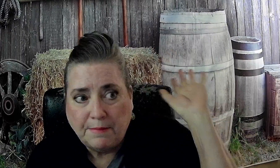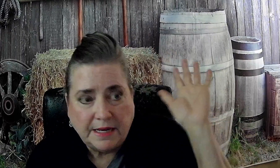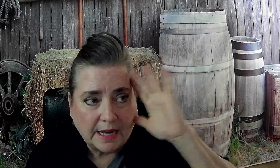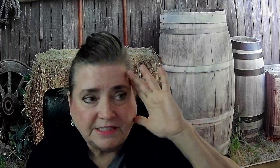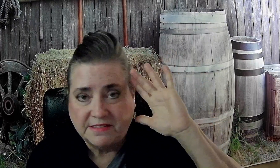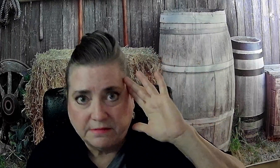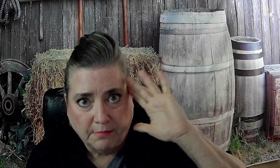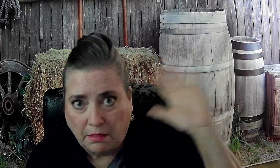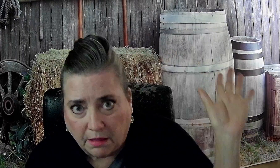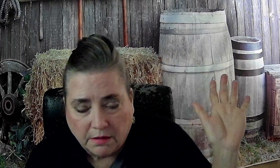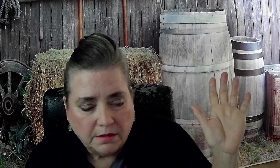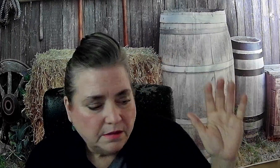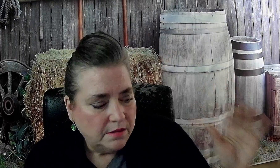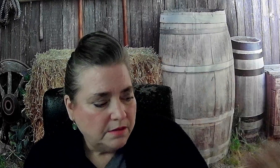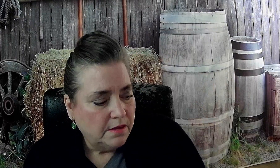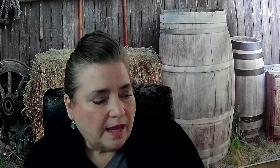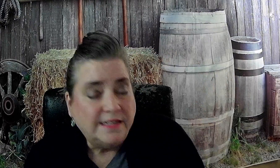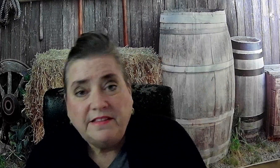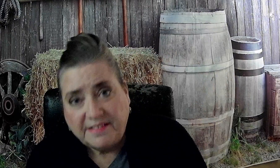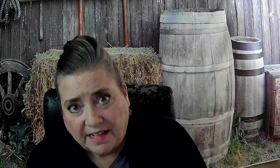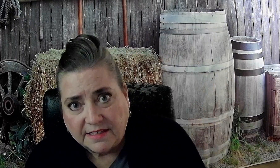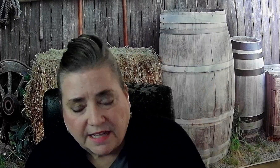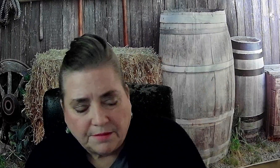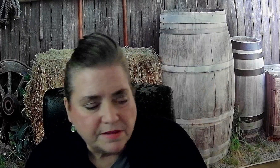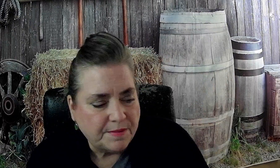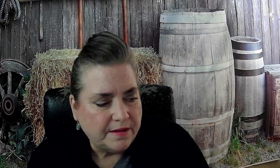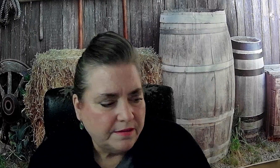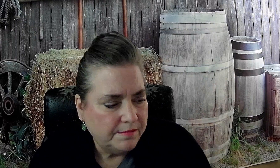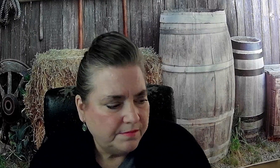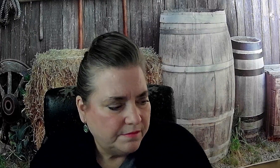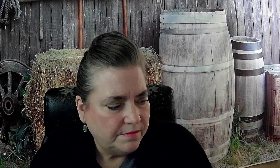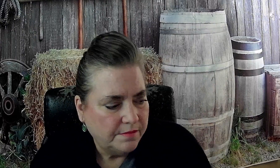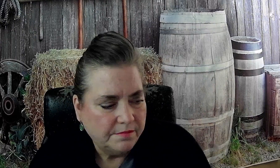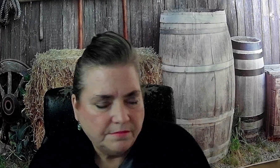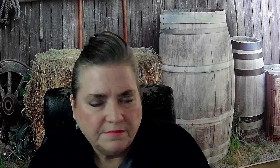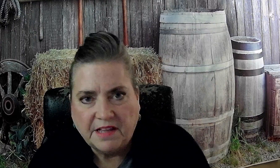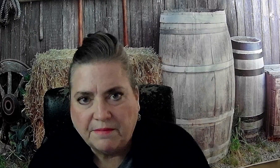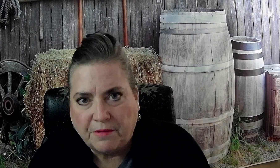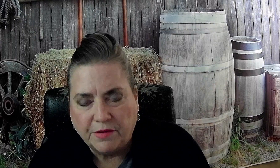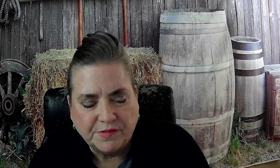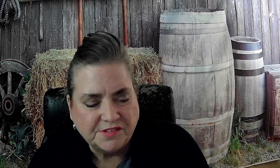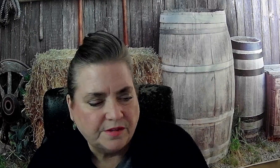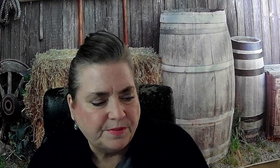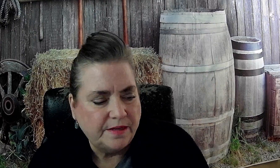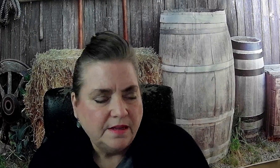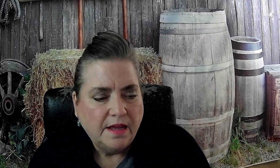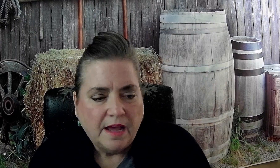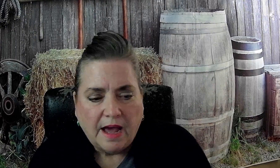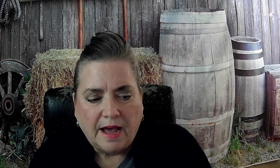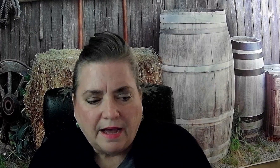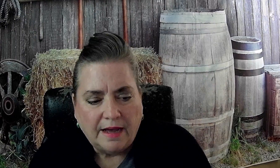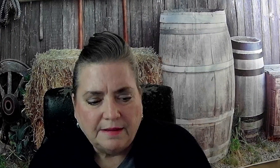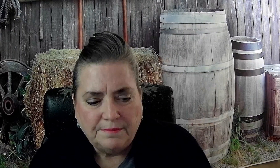I did the second time because my stock market was good. But